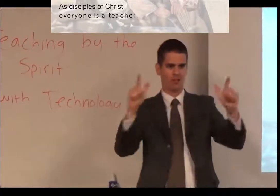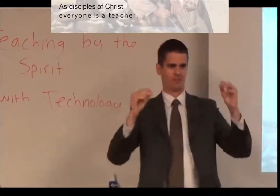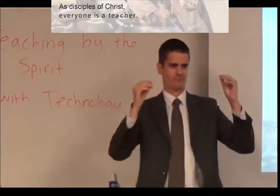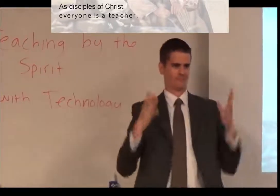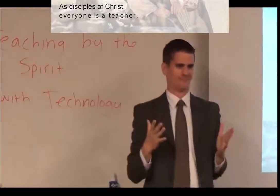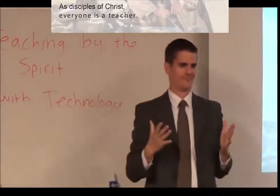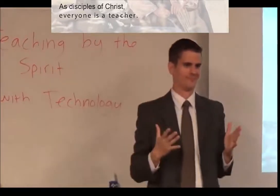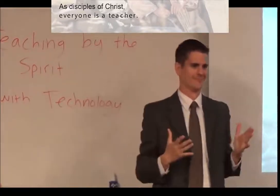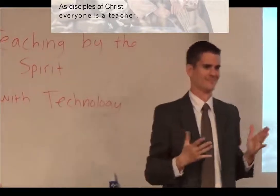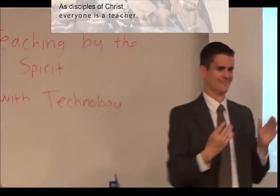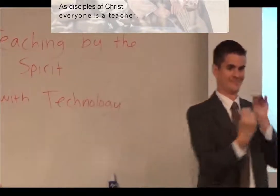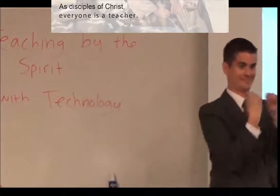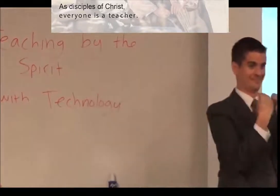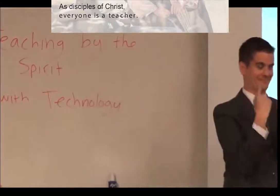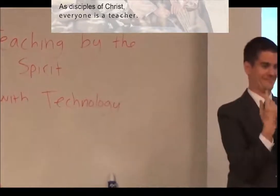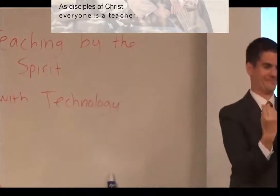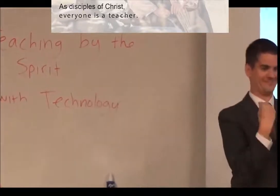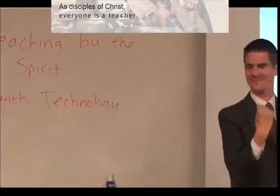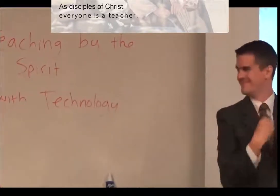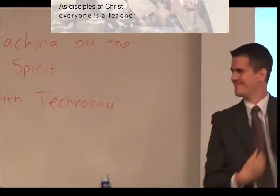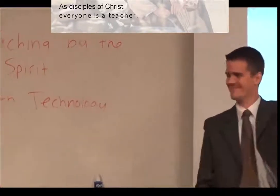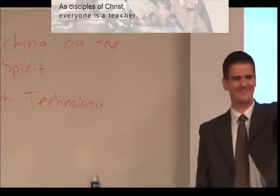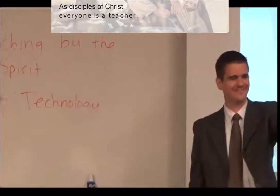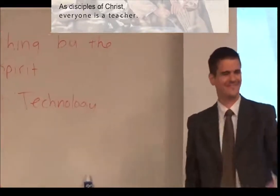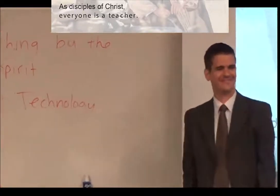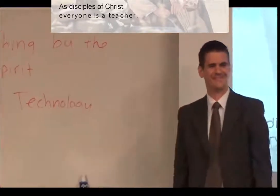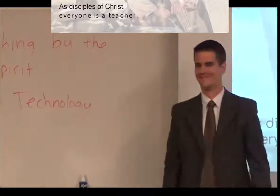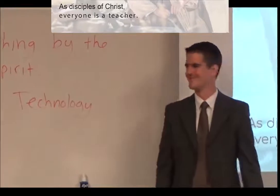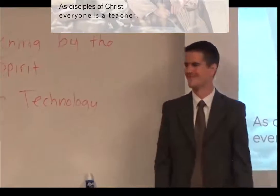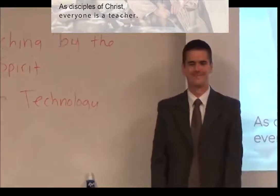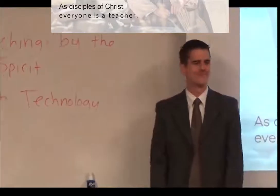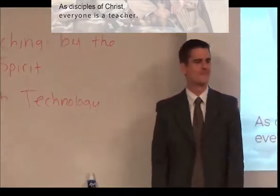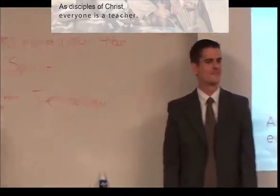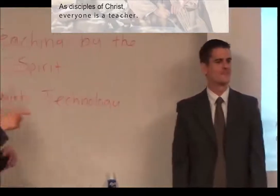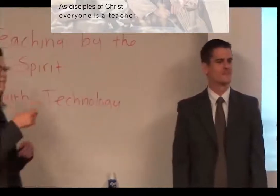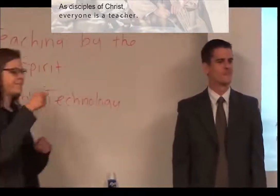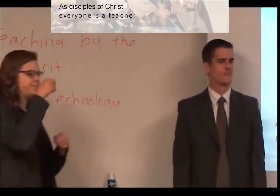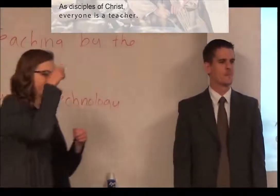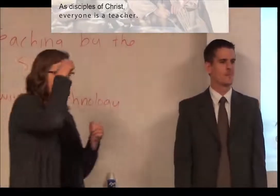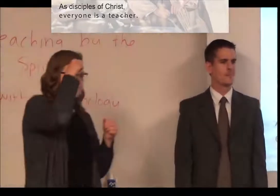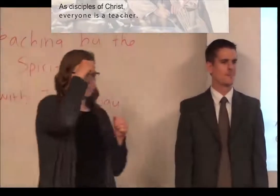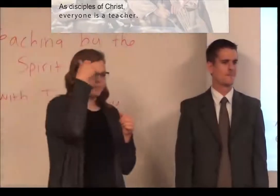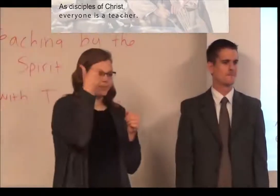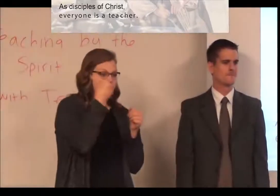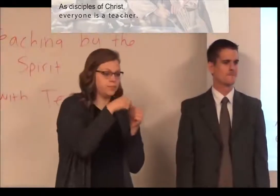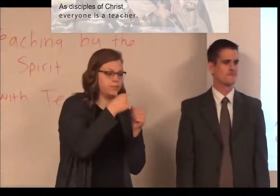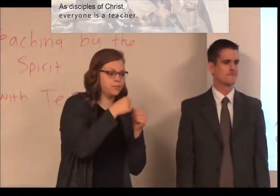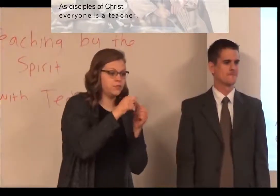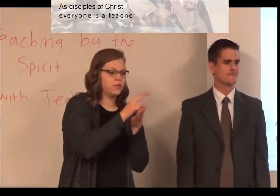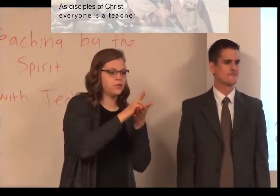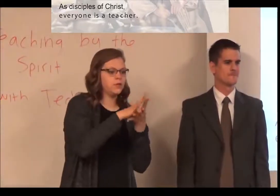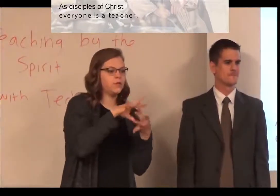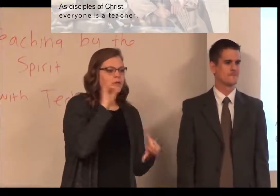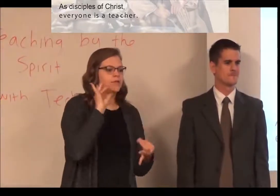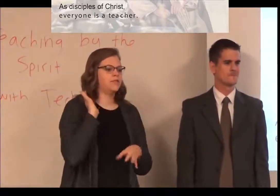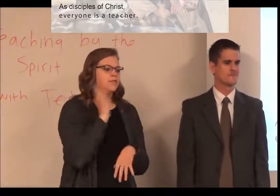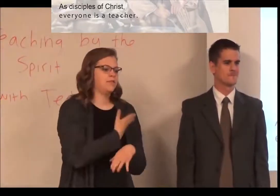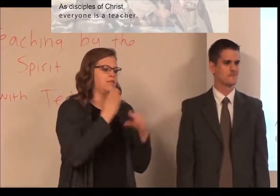home, we're all teachers. Right? That's great to keep that back here. Remember, the